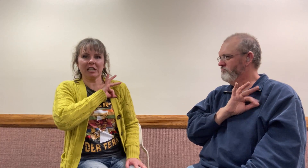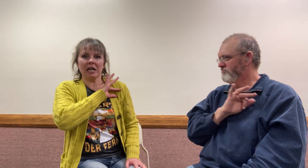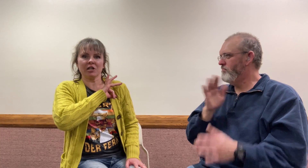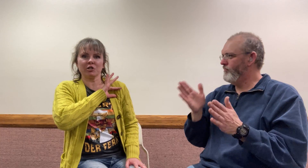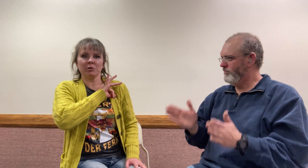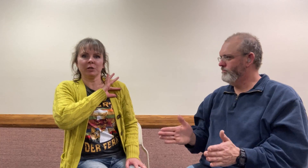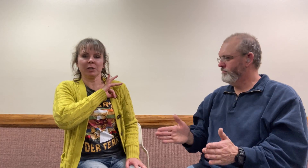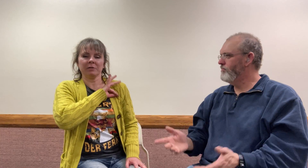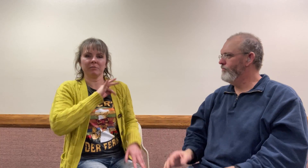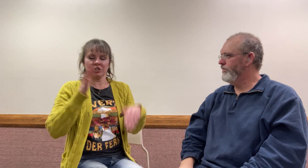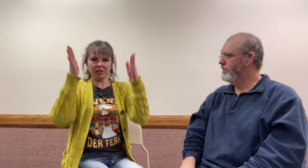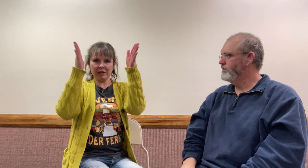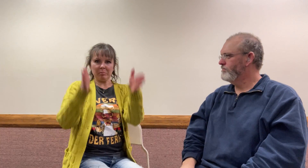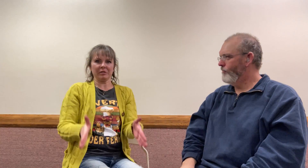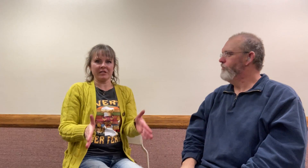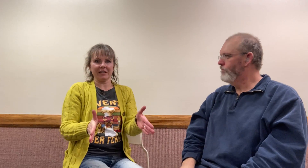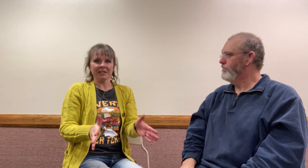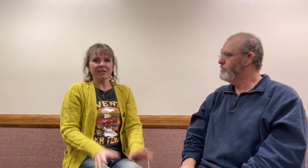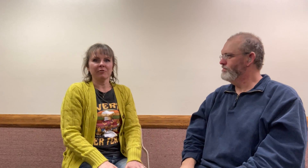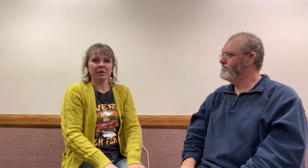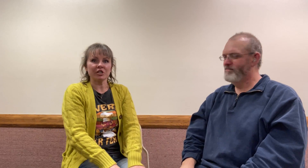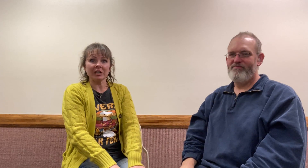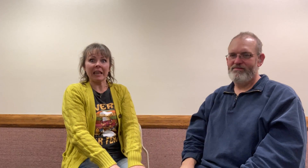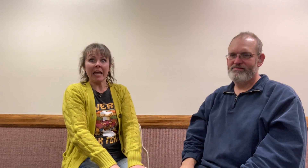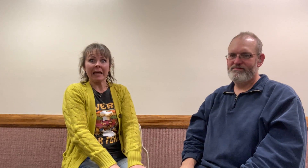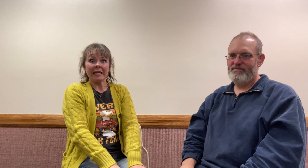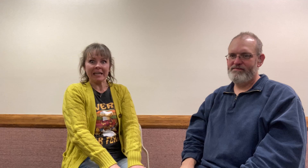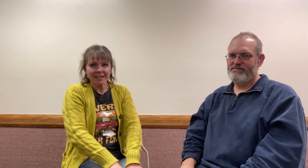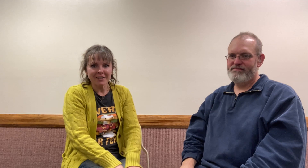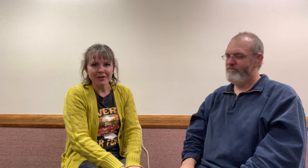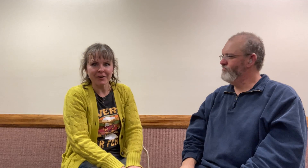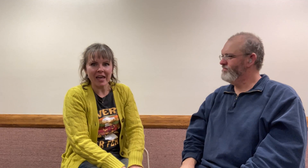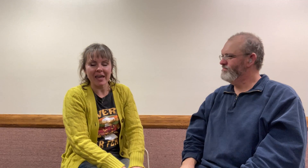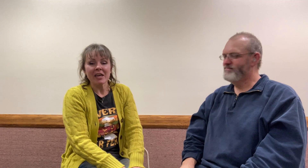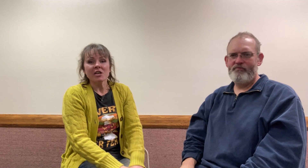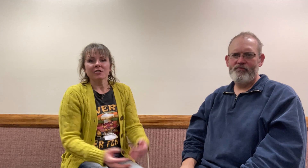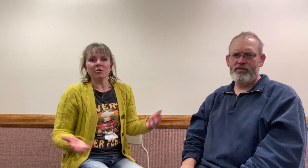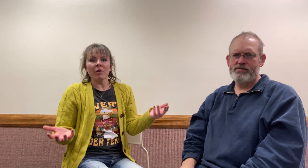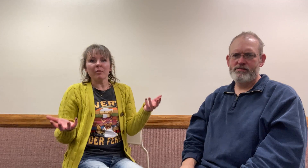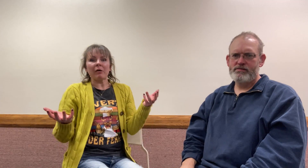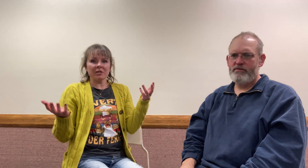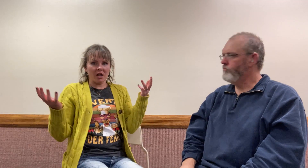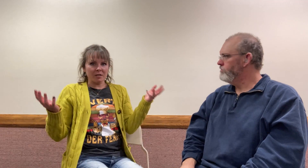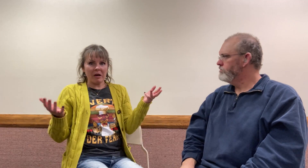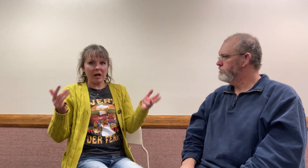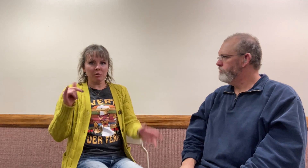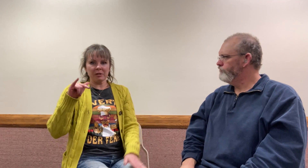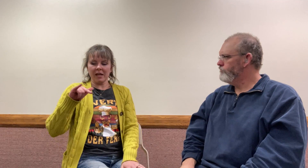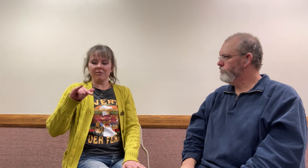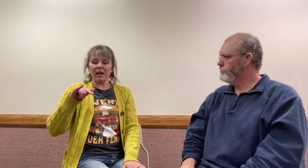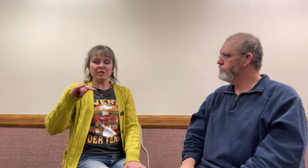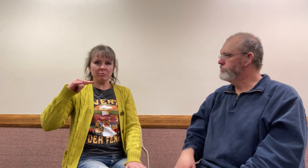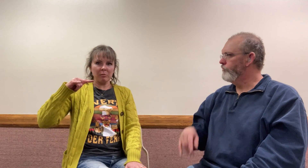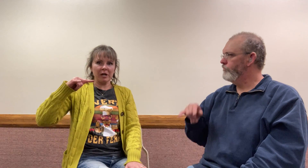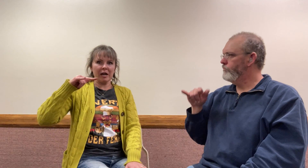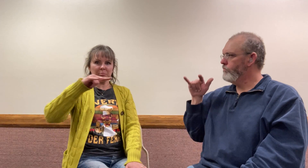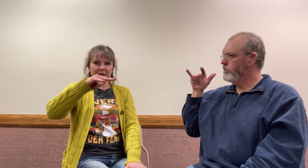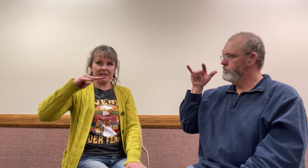on our shoulder. Chile person. We're a Chilean. Okay, so what about, we talked about airplane, right? Do you remember